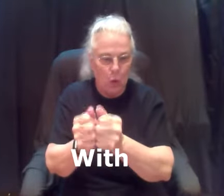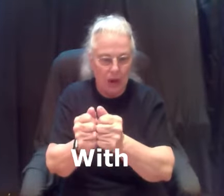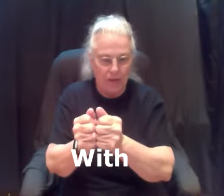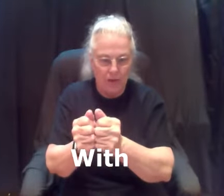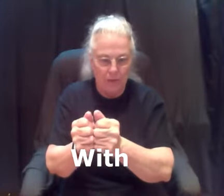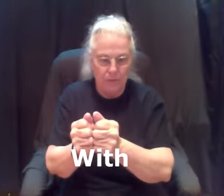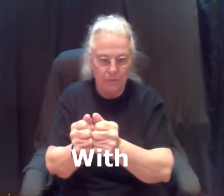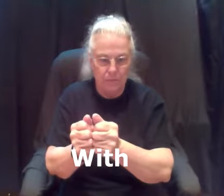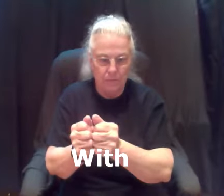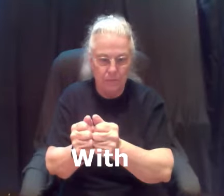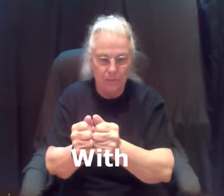With.